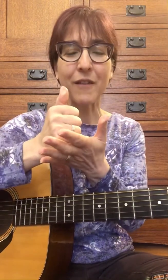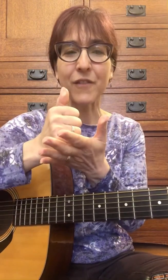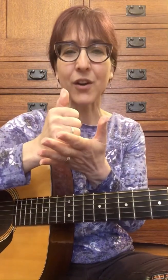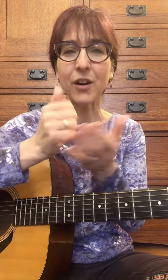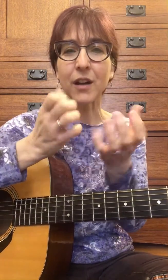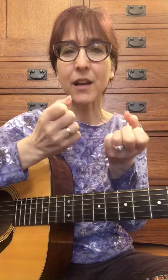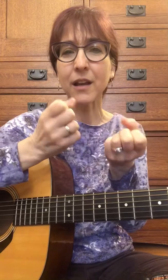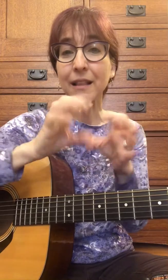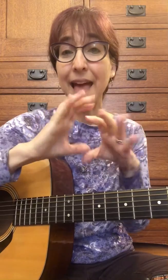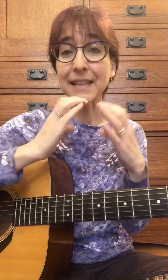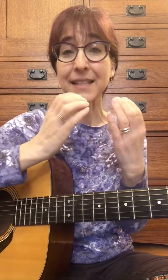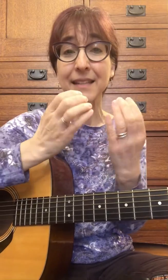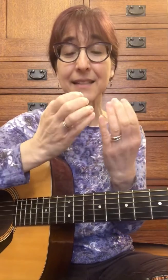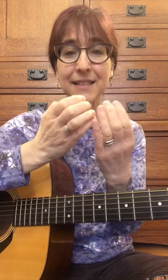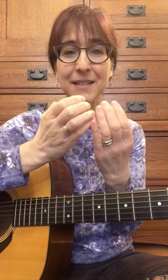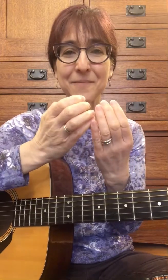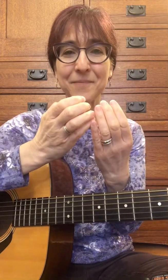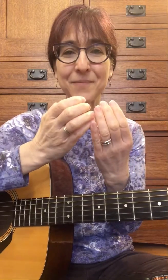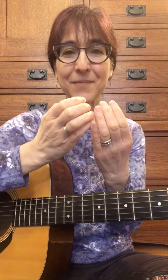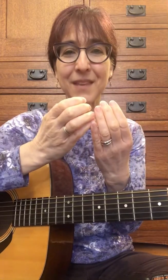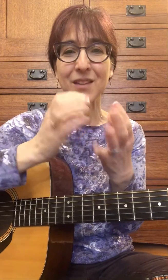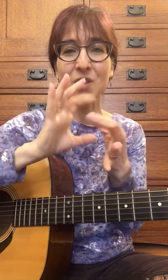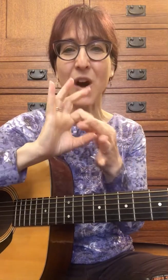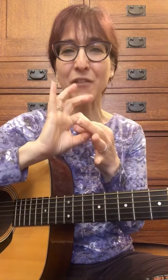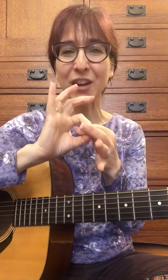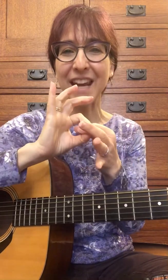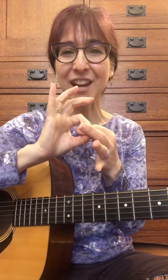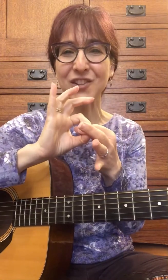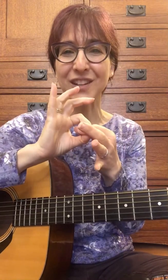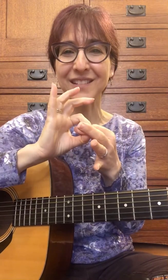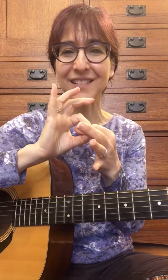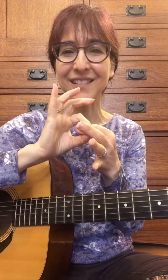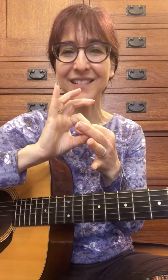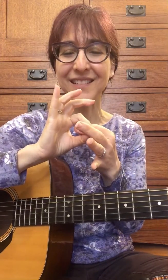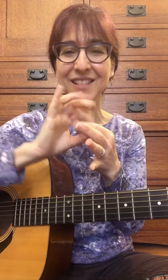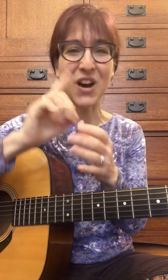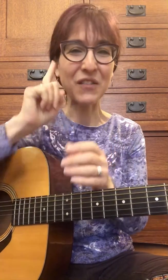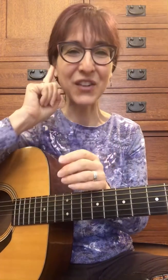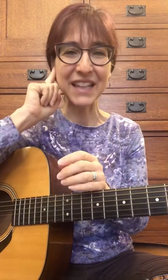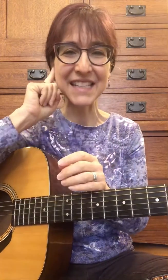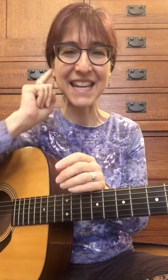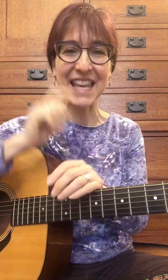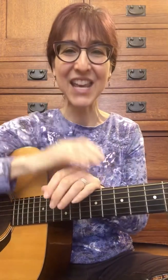offer classes, to offer connection, to offer a listening ear,